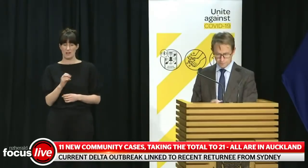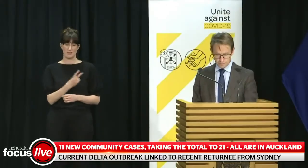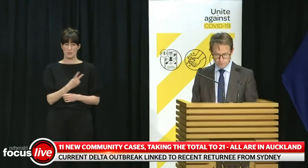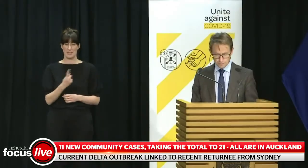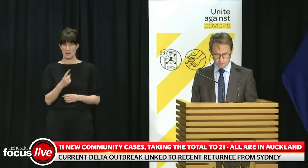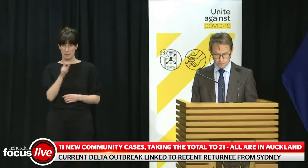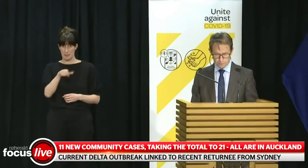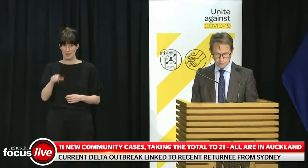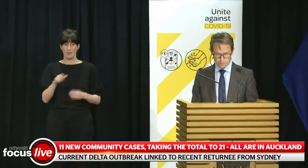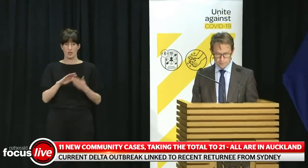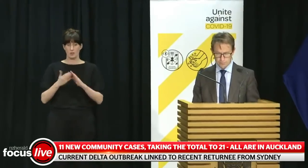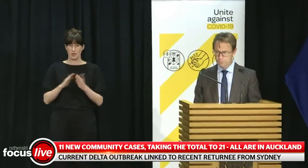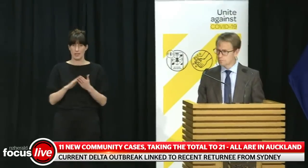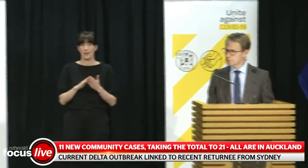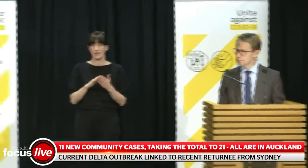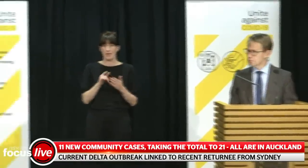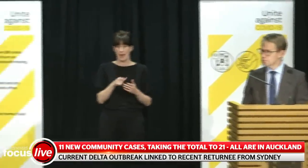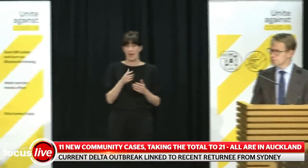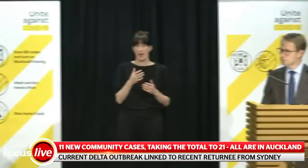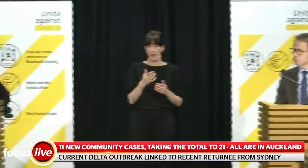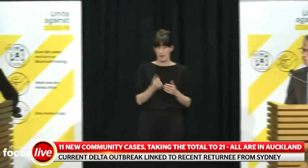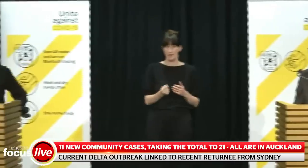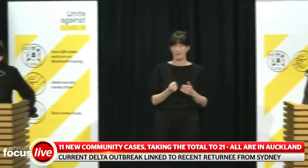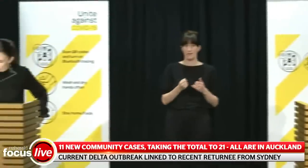Sorry, I'll pan around, yeah.